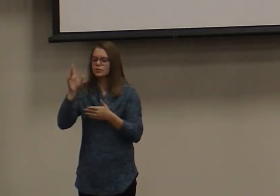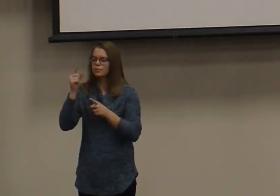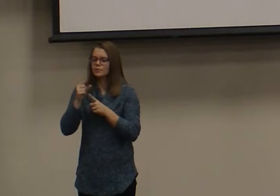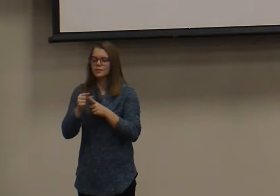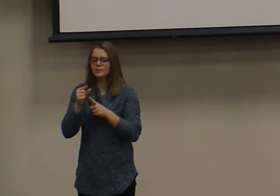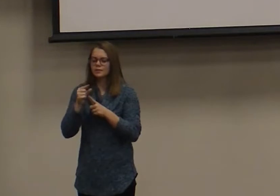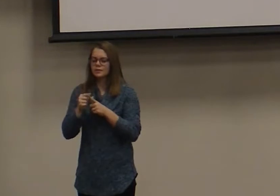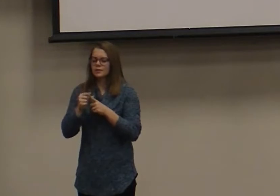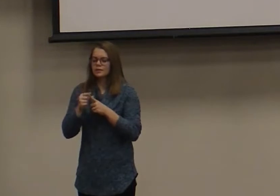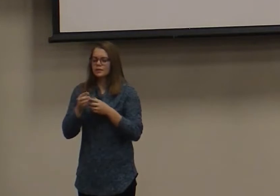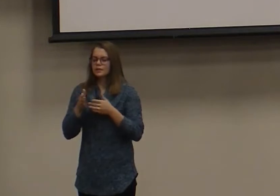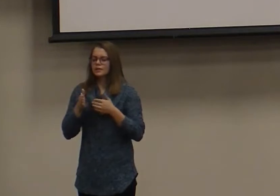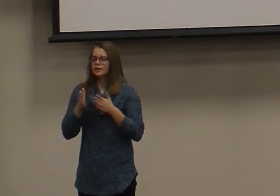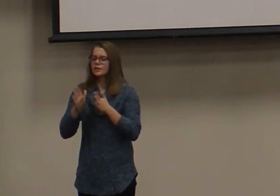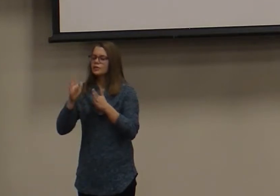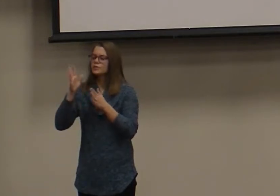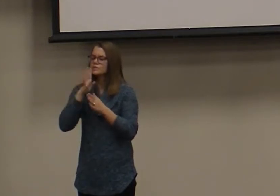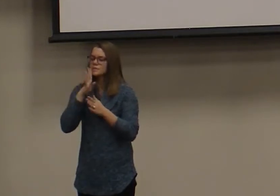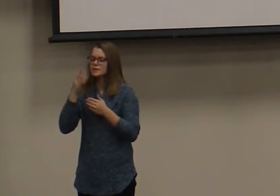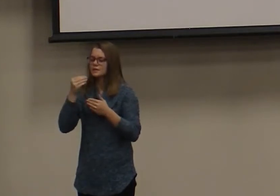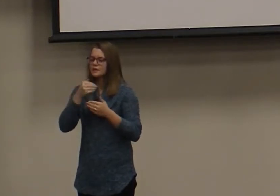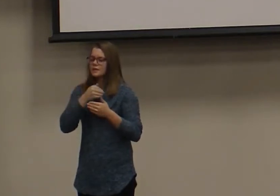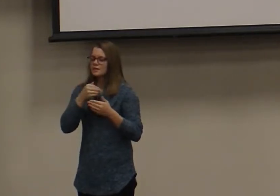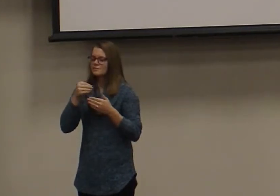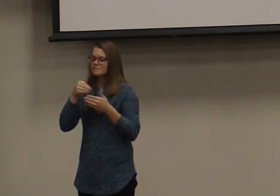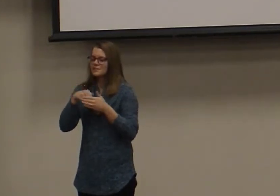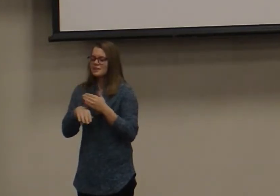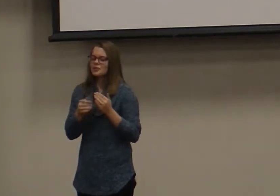and let you speak into our heart. In Jesus' name, amen.